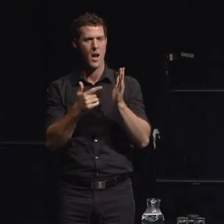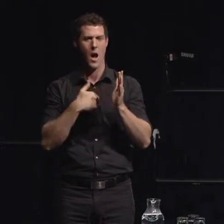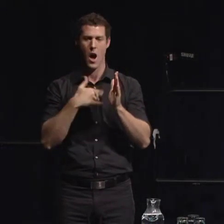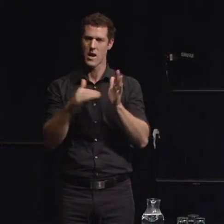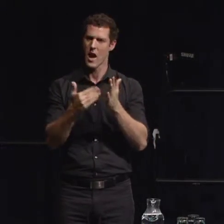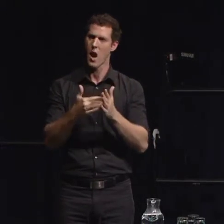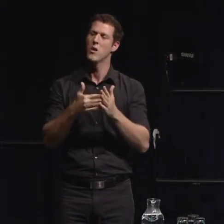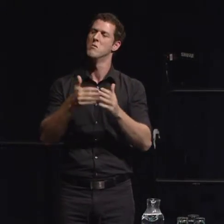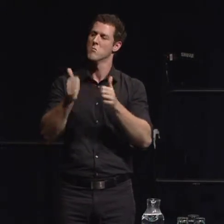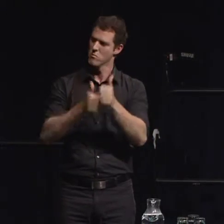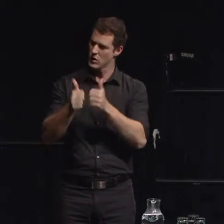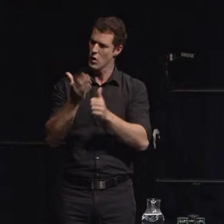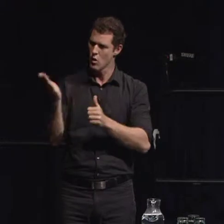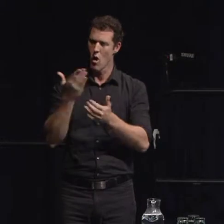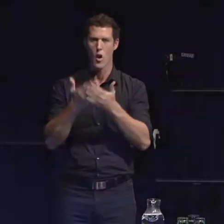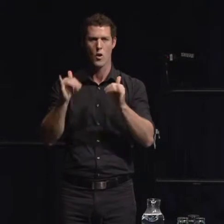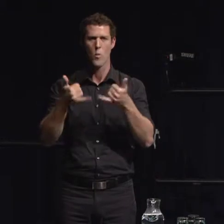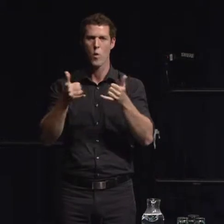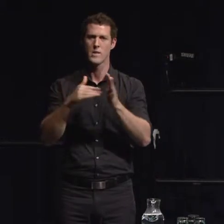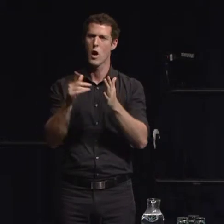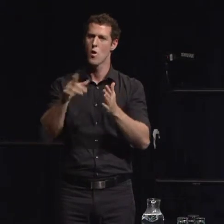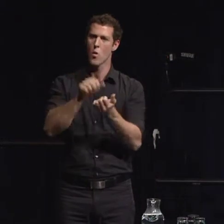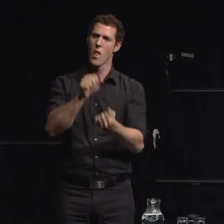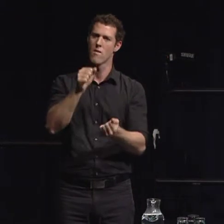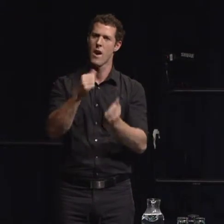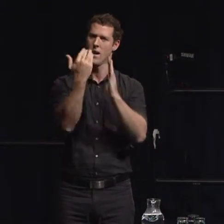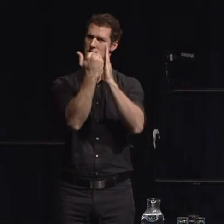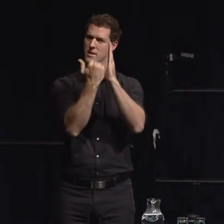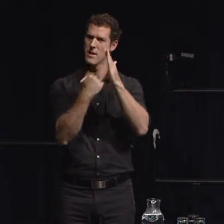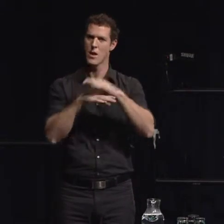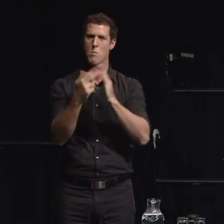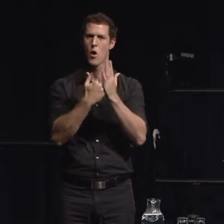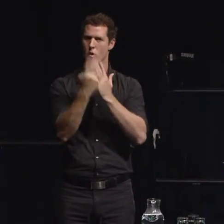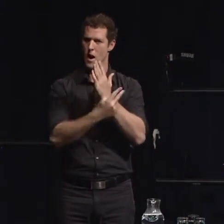hereby confer on you the awards for which you are qualified, as listed in the program.